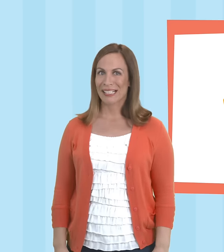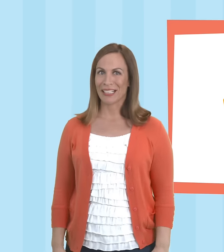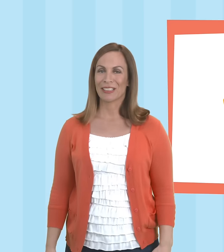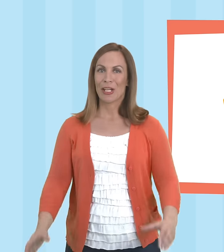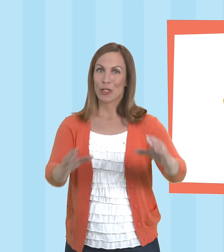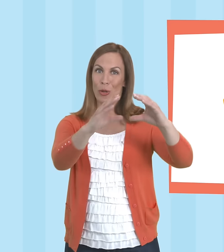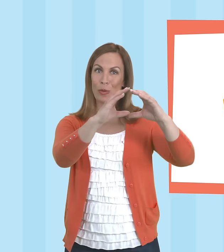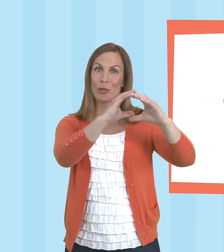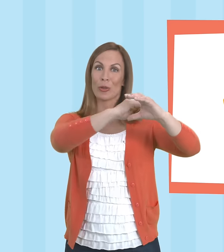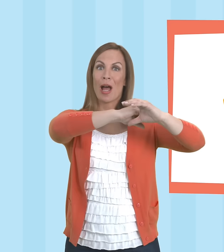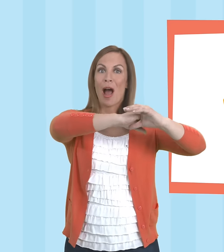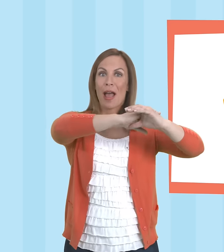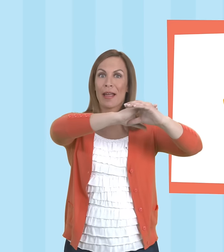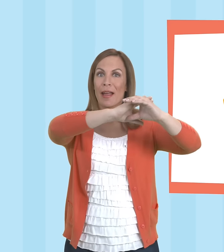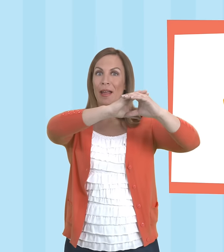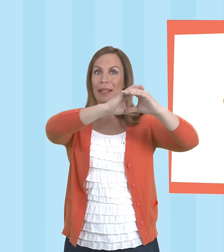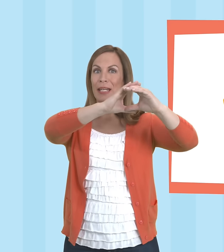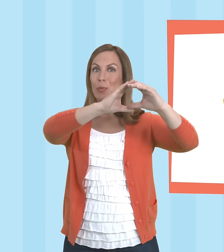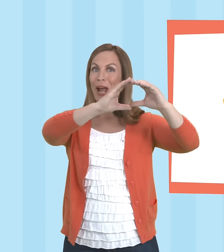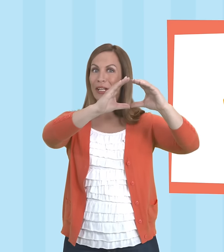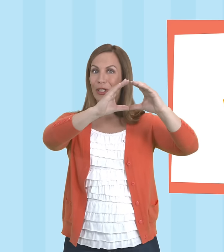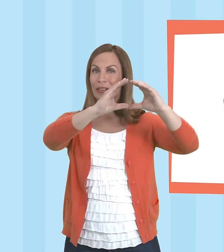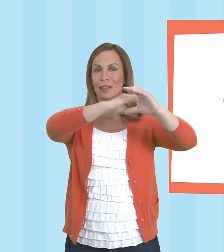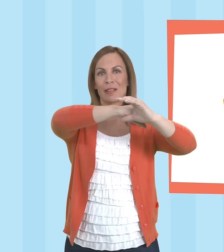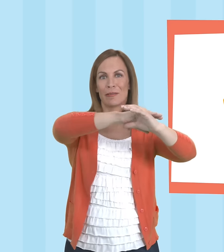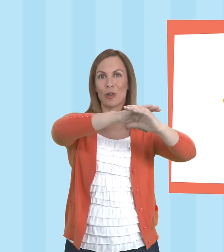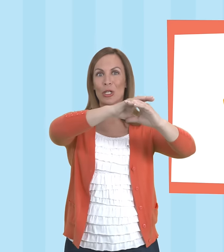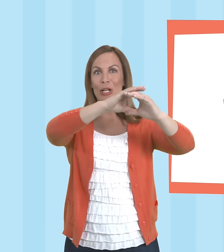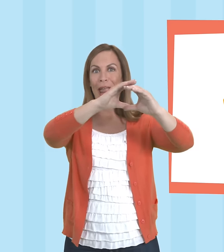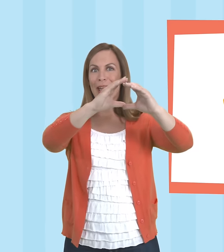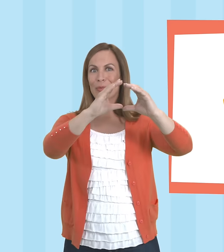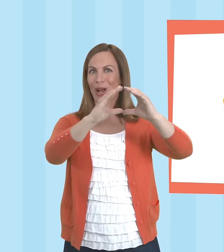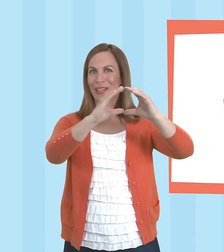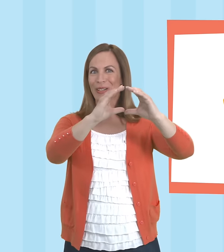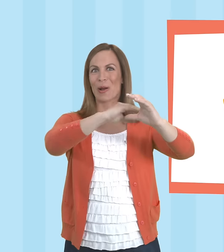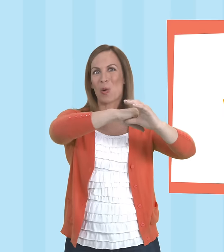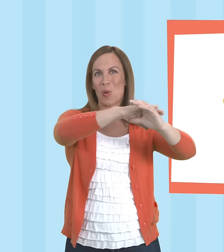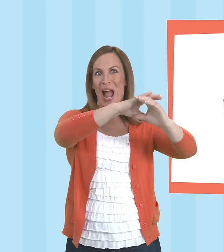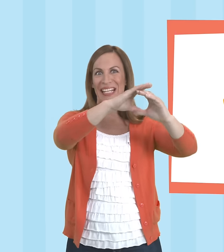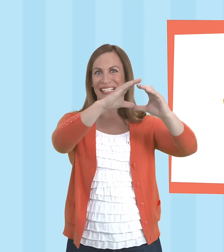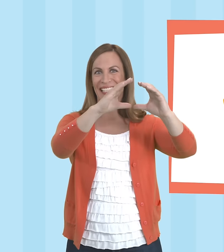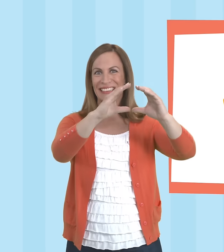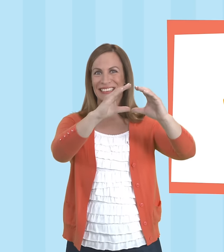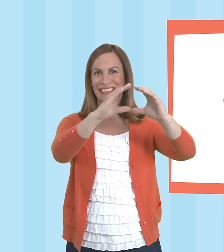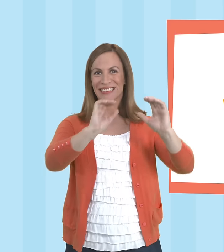Waxing. Show the moon getting brighter, fuller and brighter. Waxing.